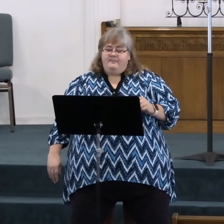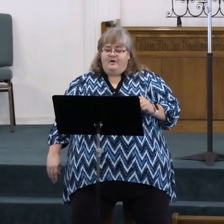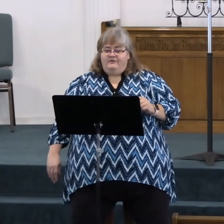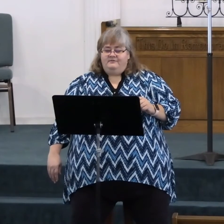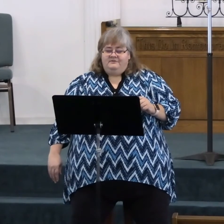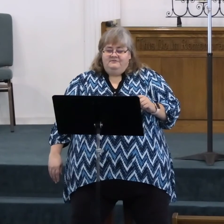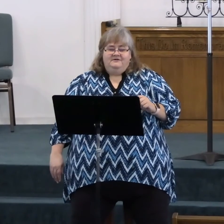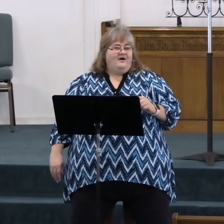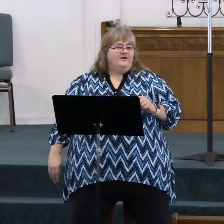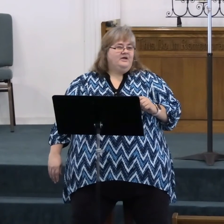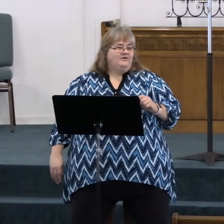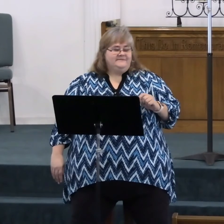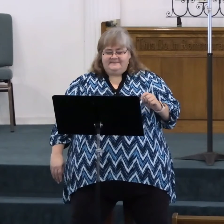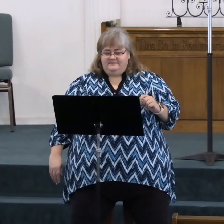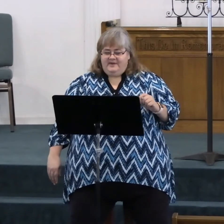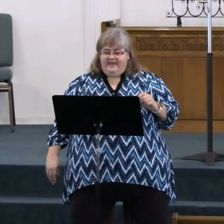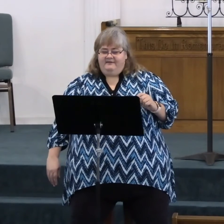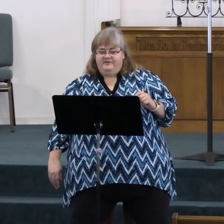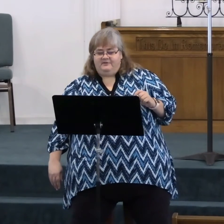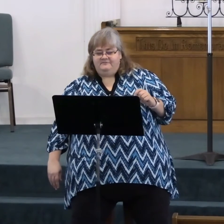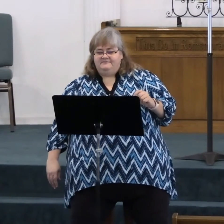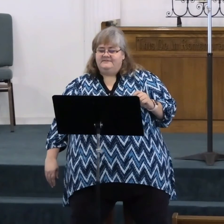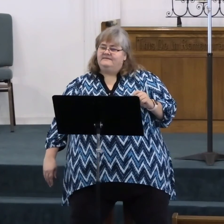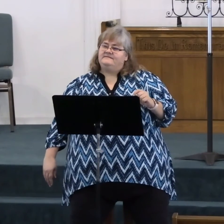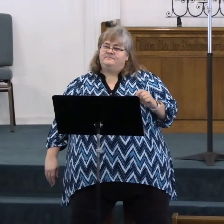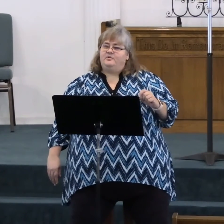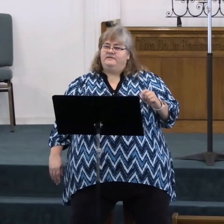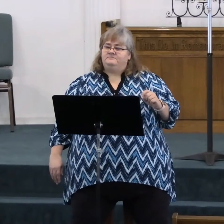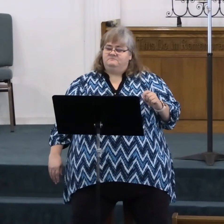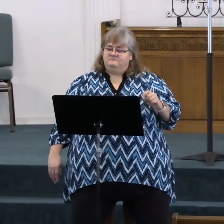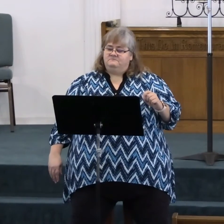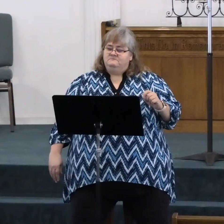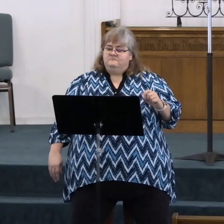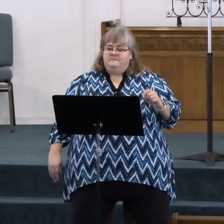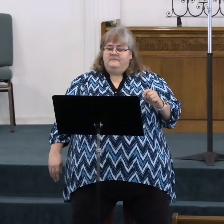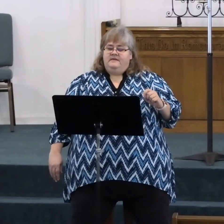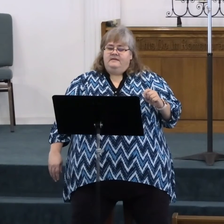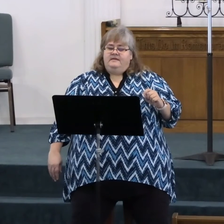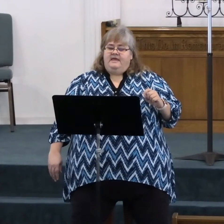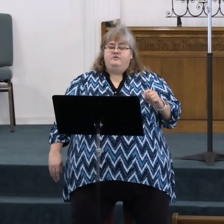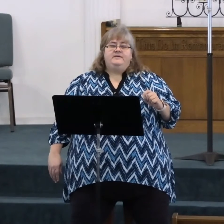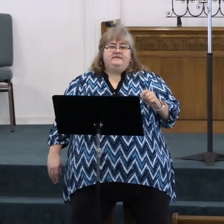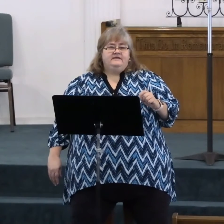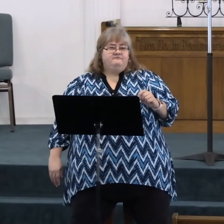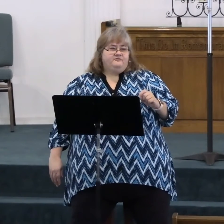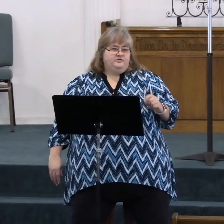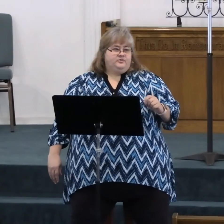Bible archaeologists do I have here to this morning? Have you been digging for the